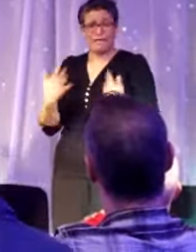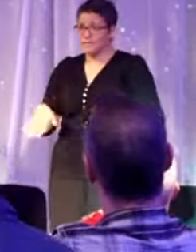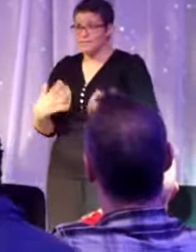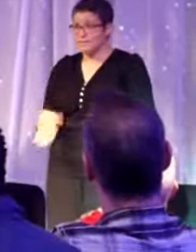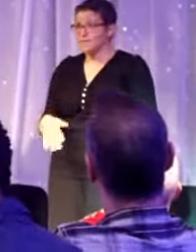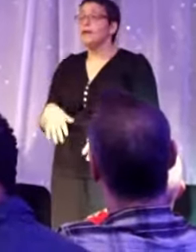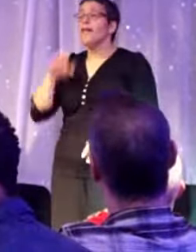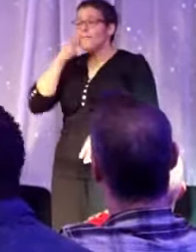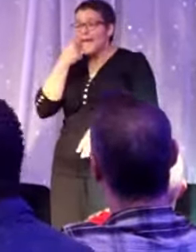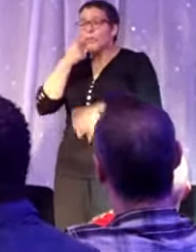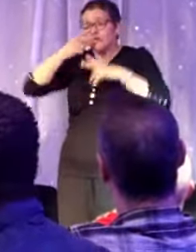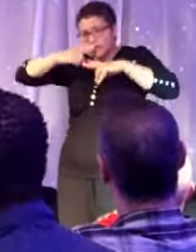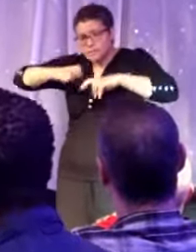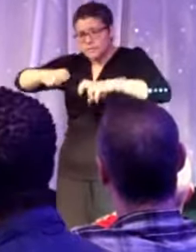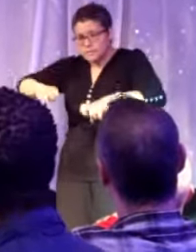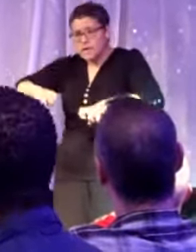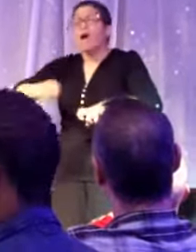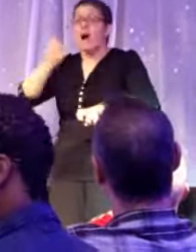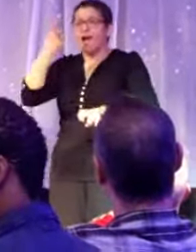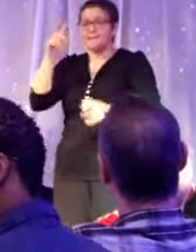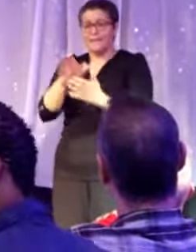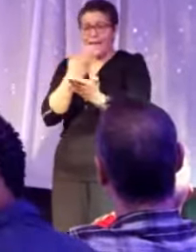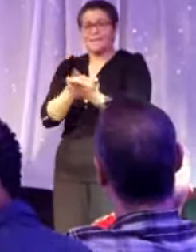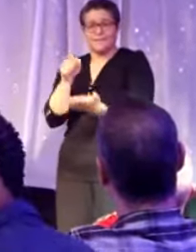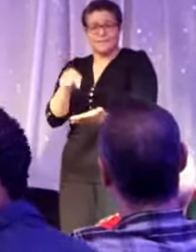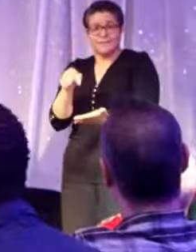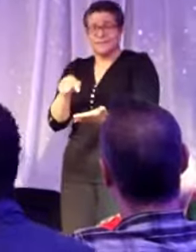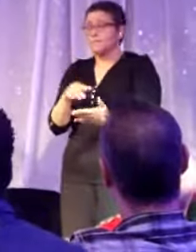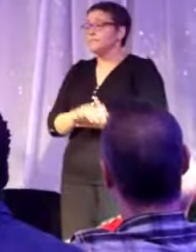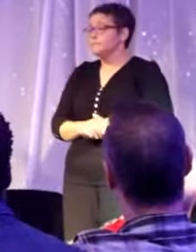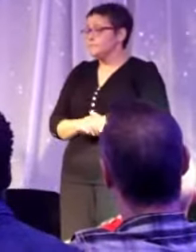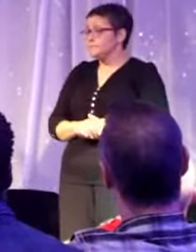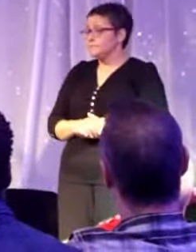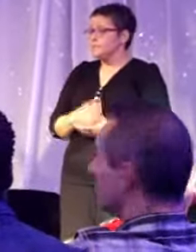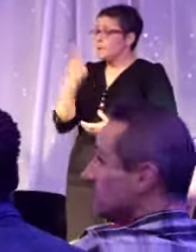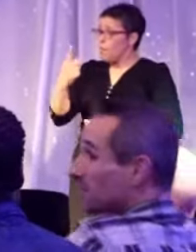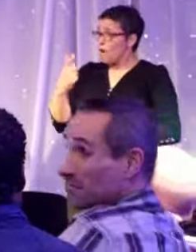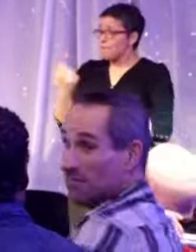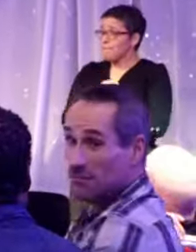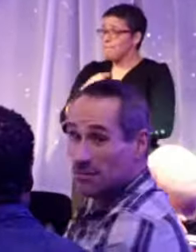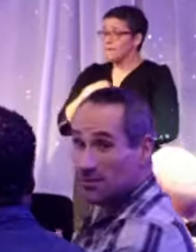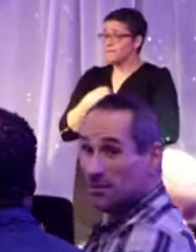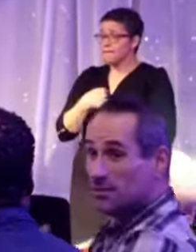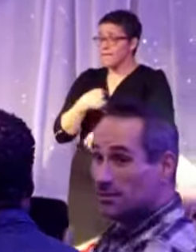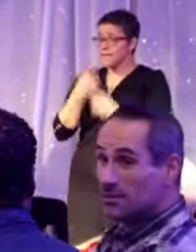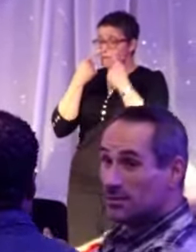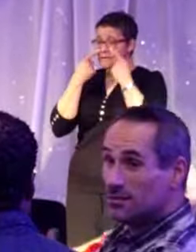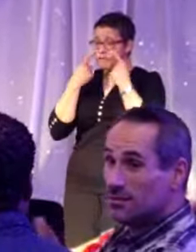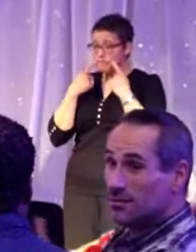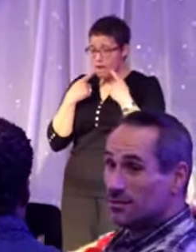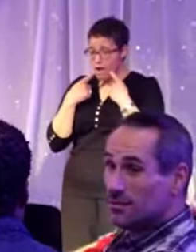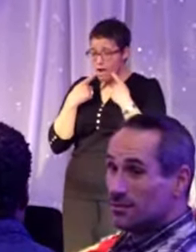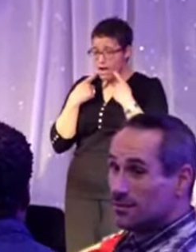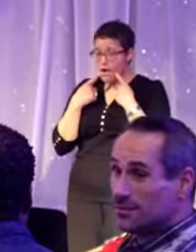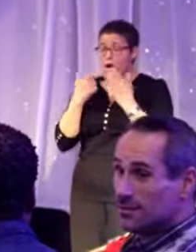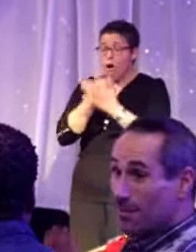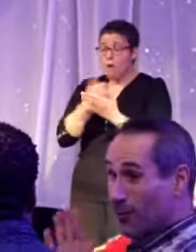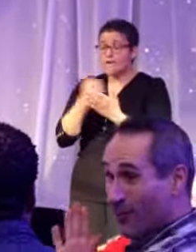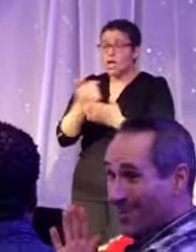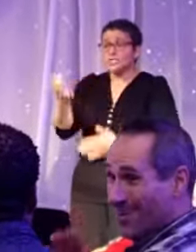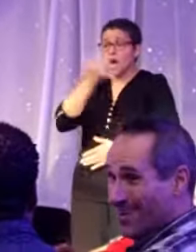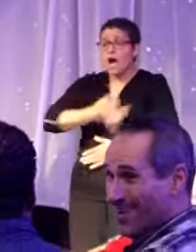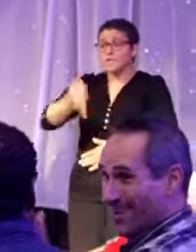would decrypt my chaotic script. But one made me cry. We're constantly asking